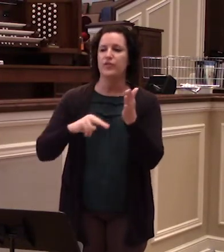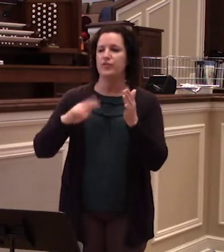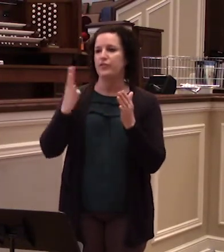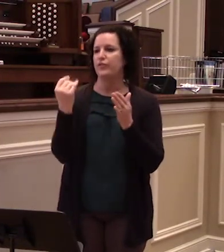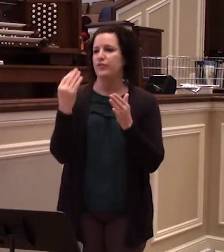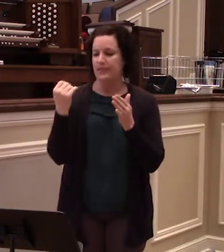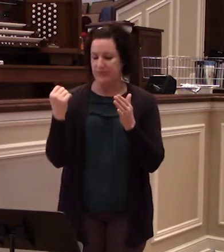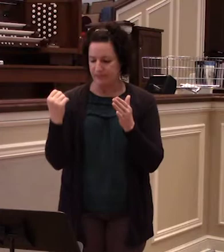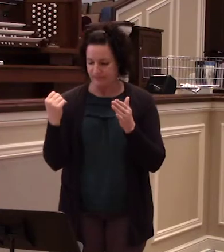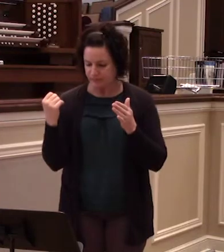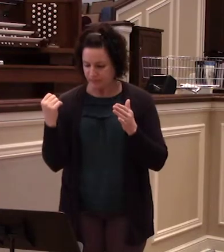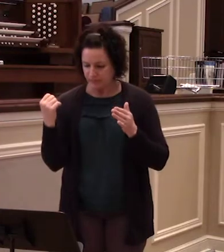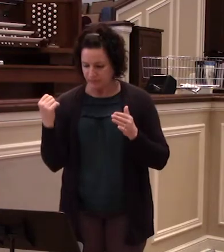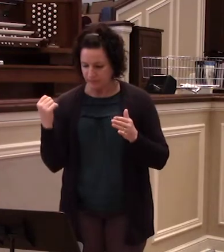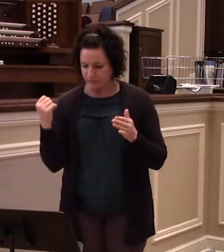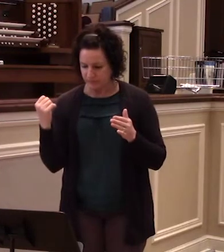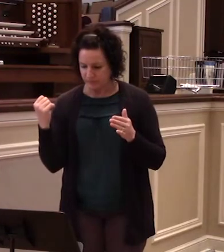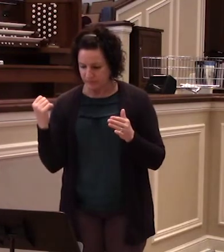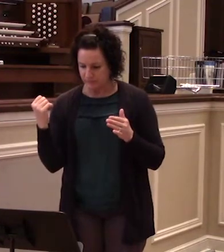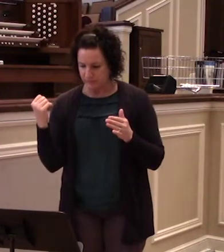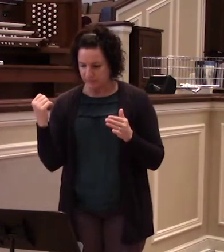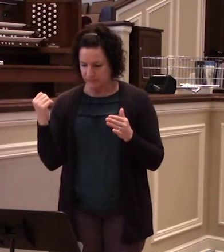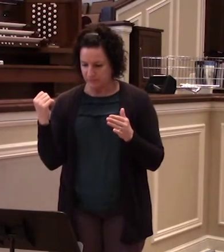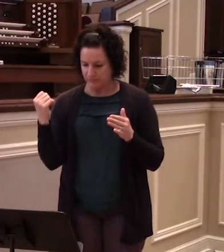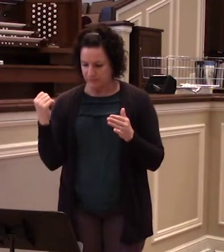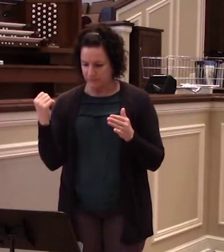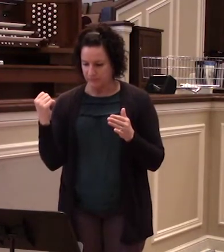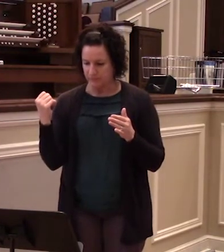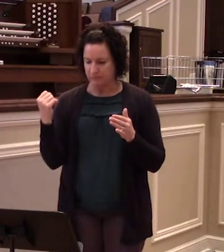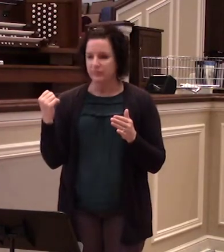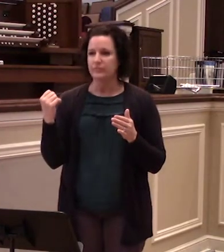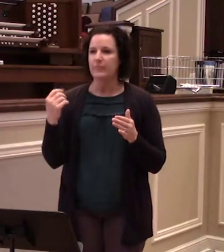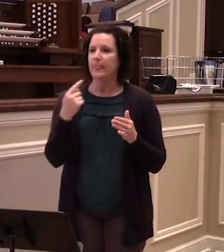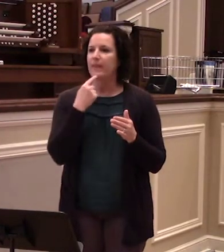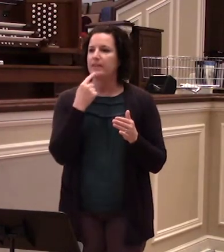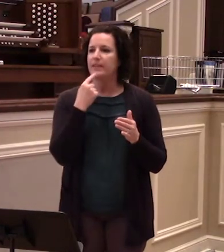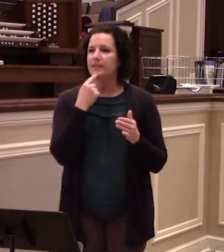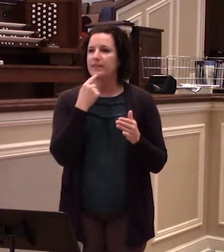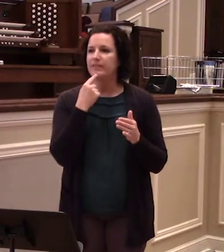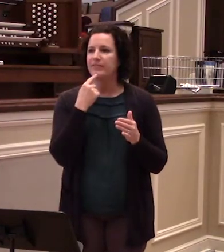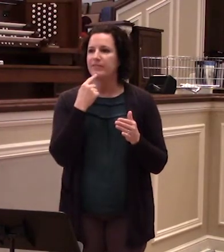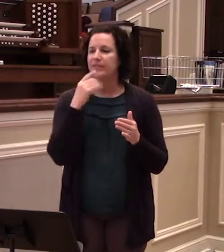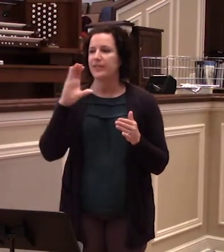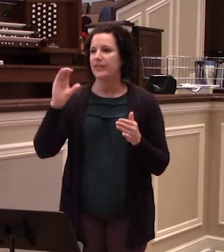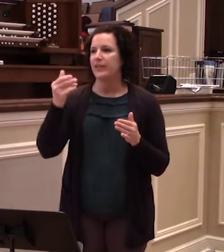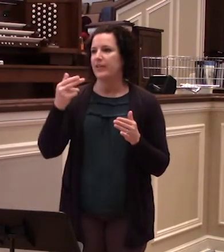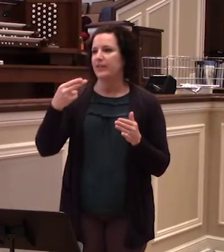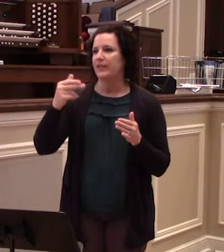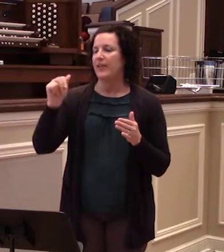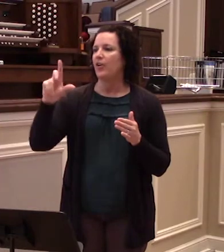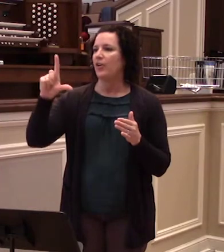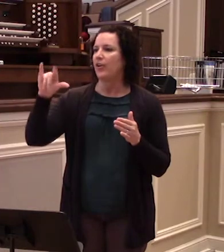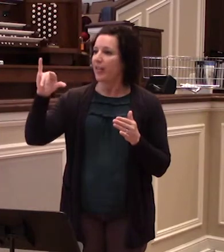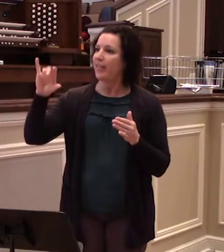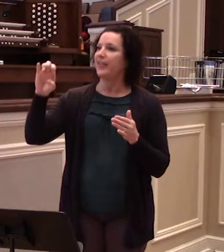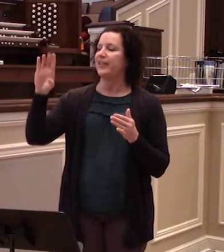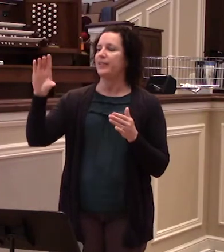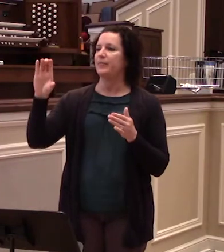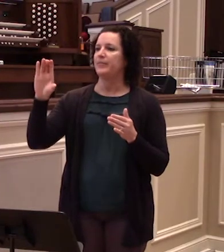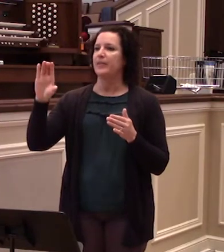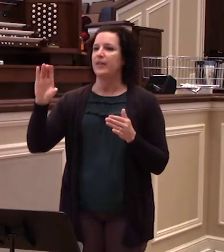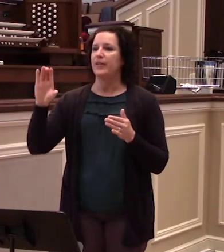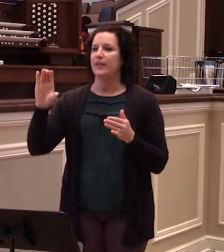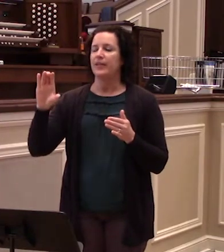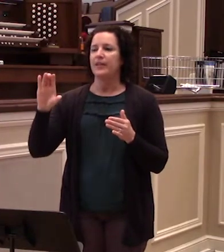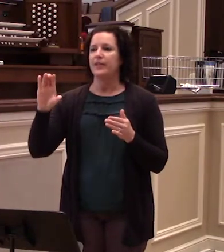and on earth, peace and goodwill towards men." And then he says, "Charlie Brown, that's what Christmas is all